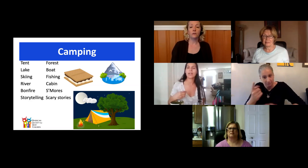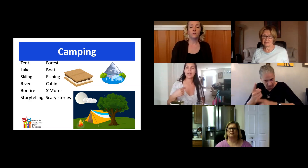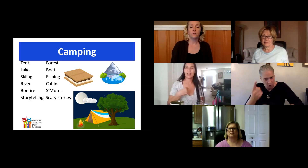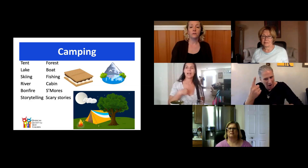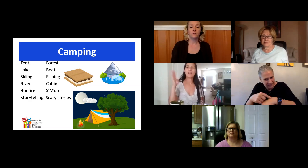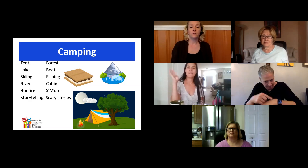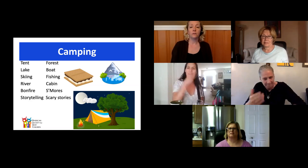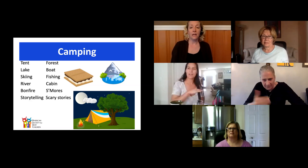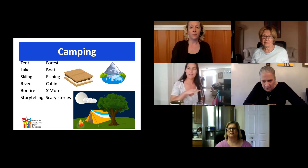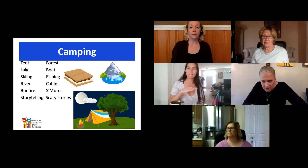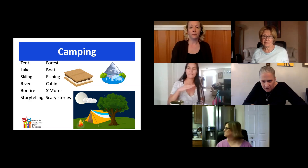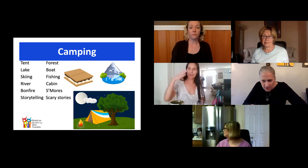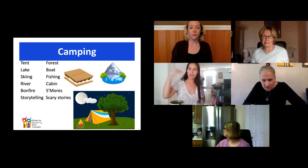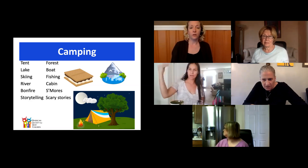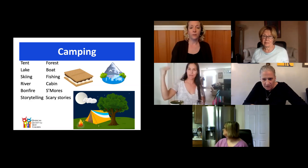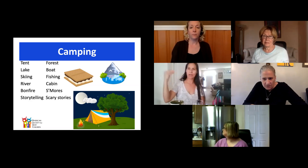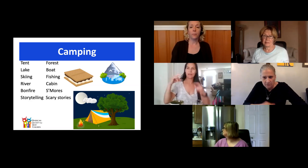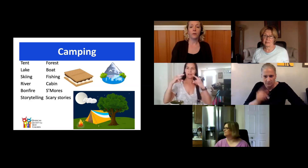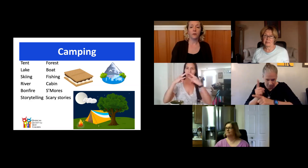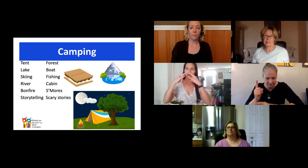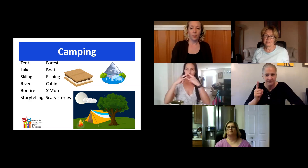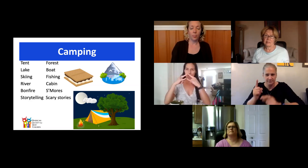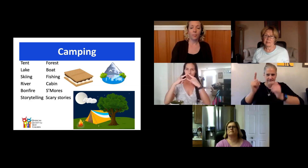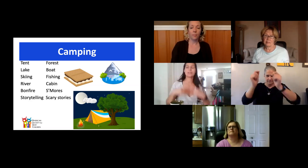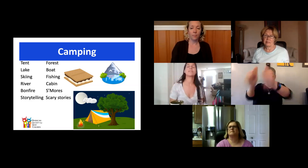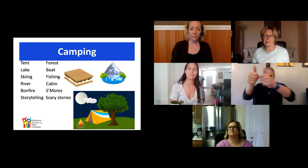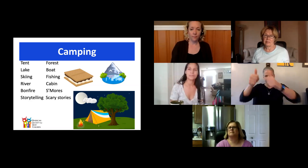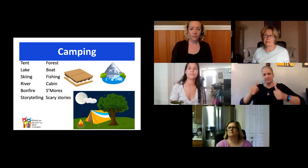you go. Or I've never been out camping.